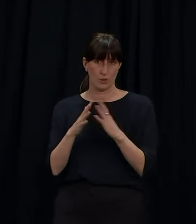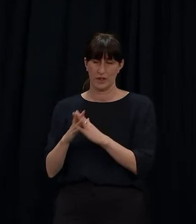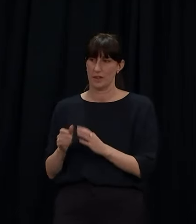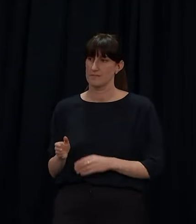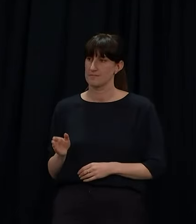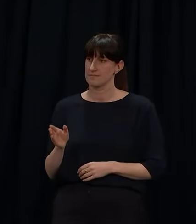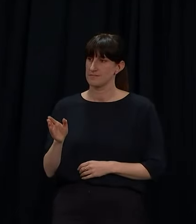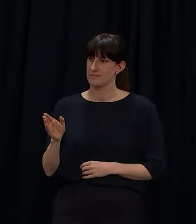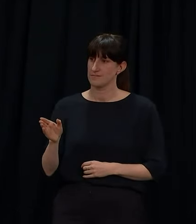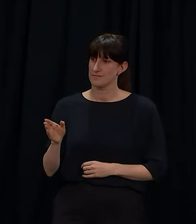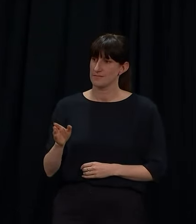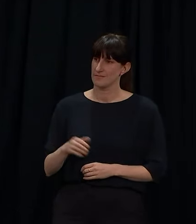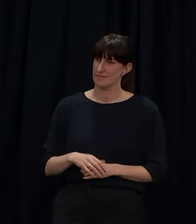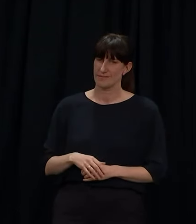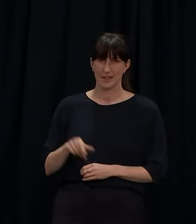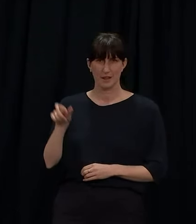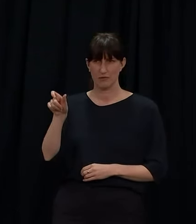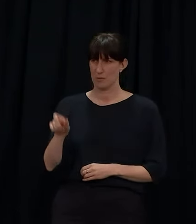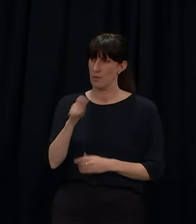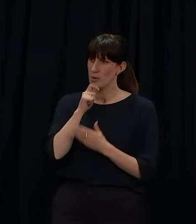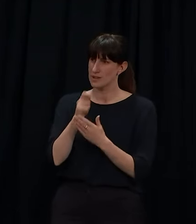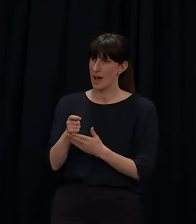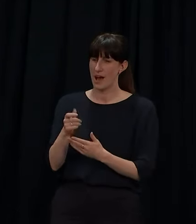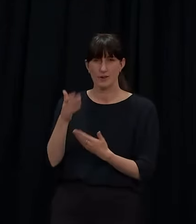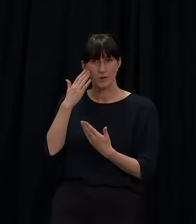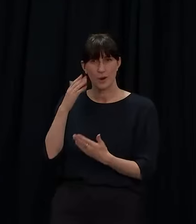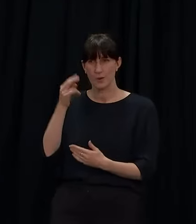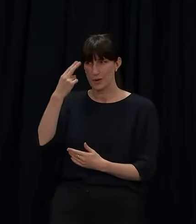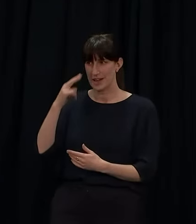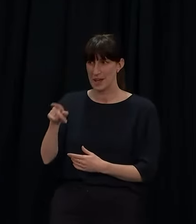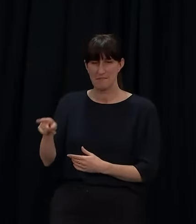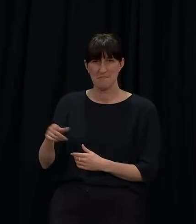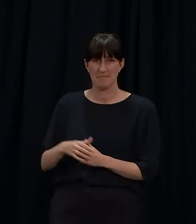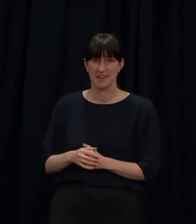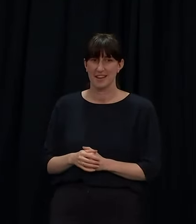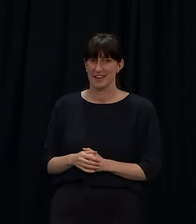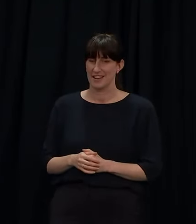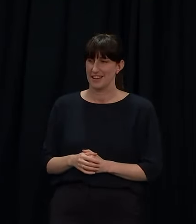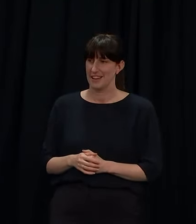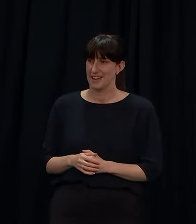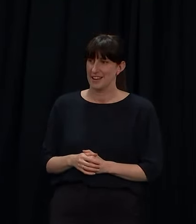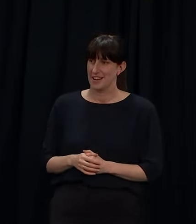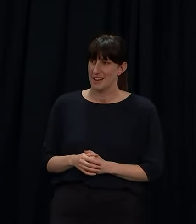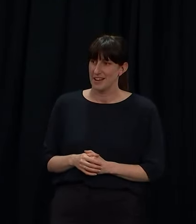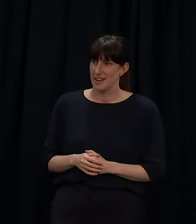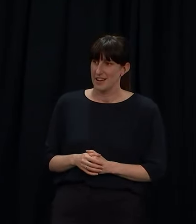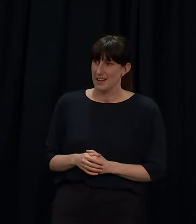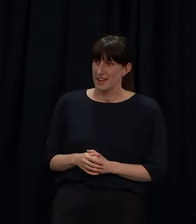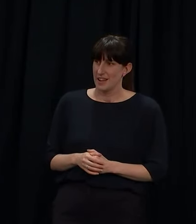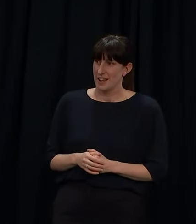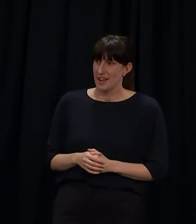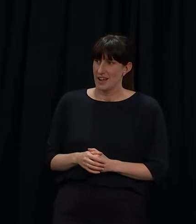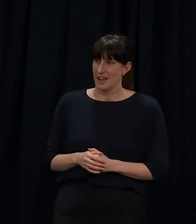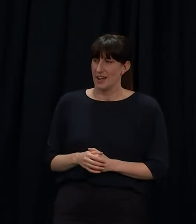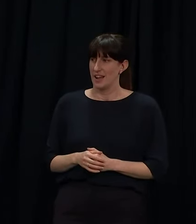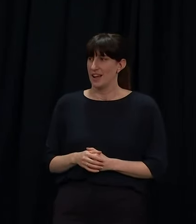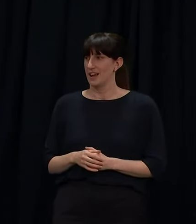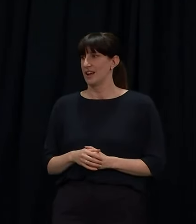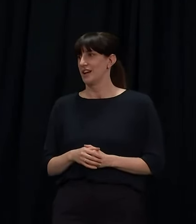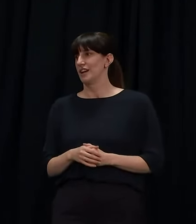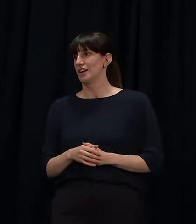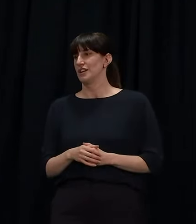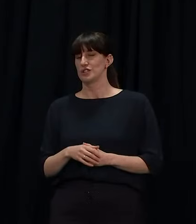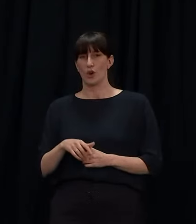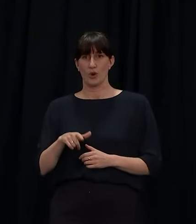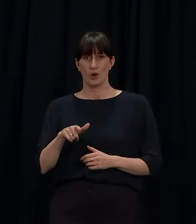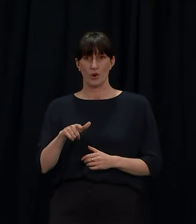No. You always sit in the corners of the room. Will you be releasing the 13 locations Yes. that they have just gone from? And